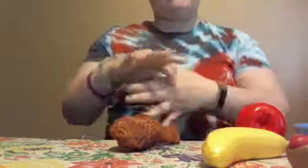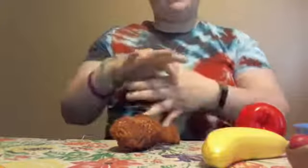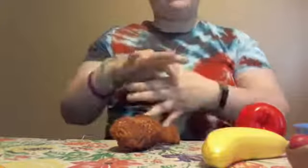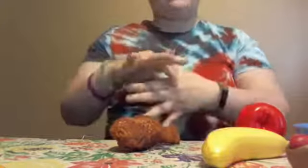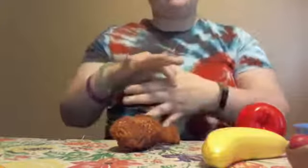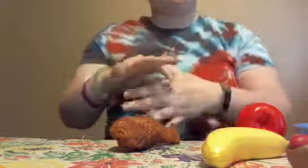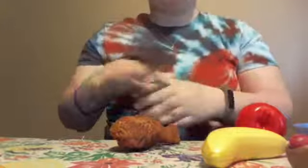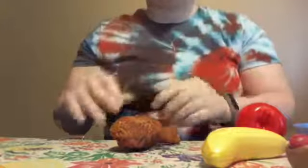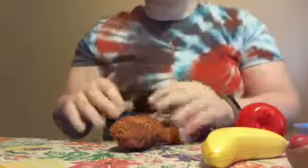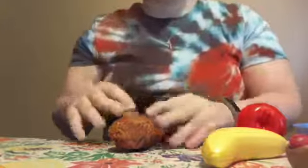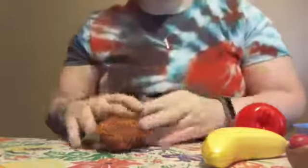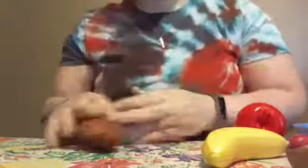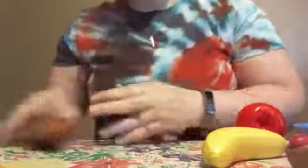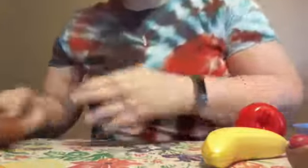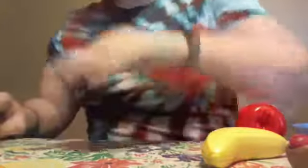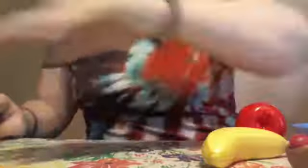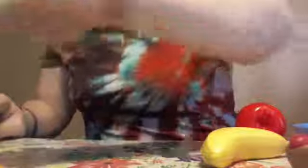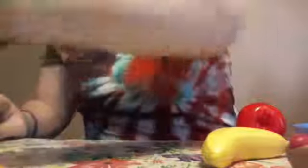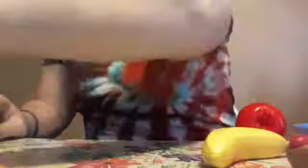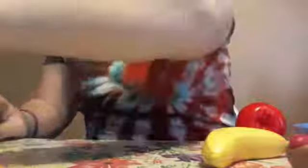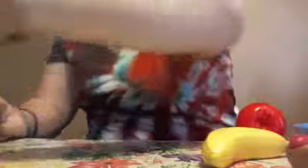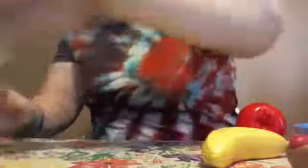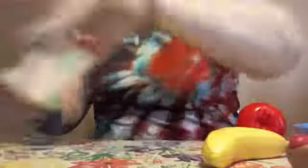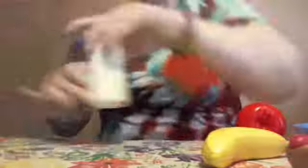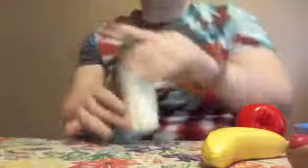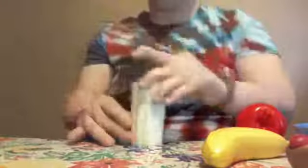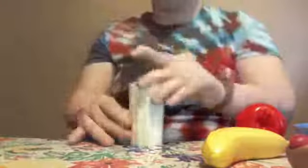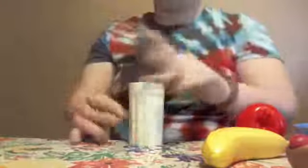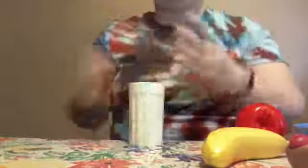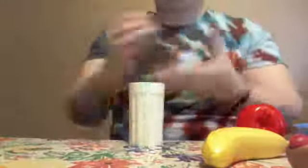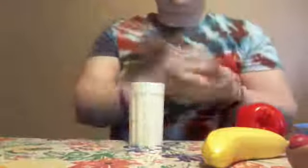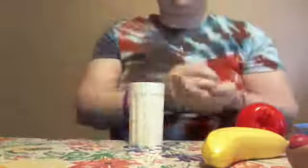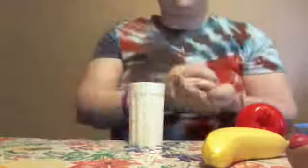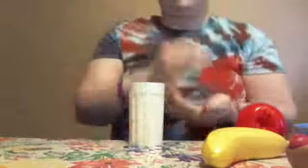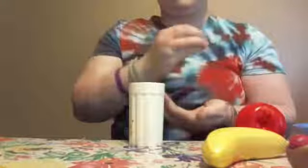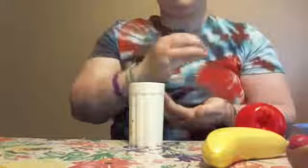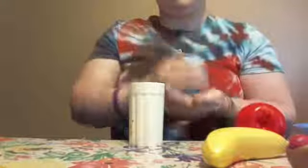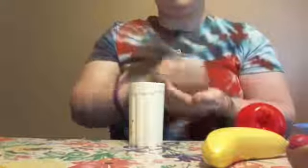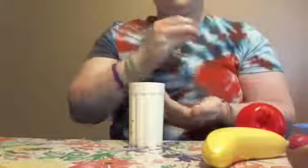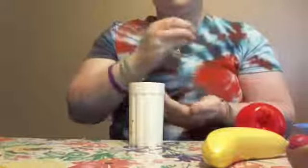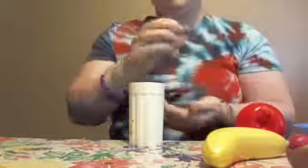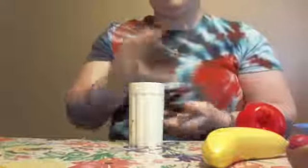meats. And then we have a cup.